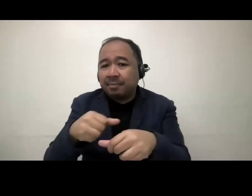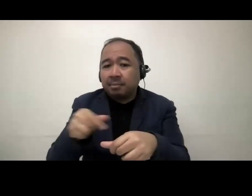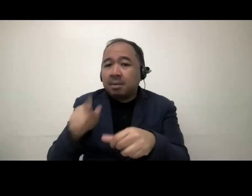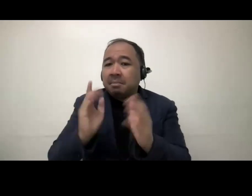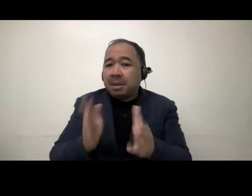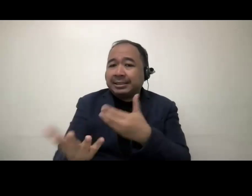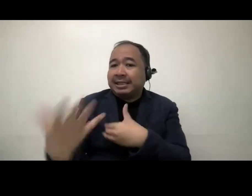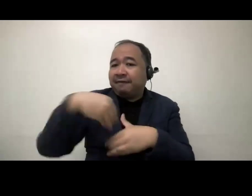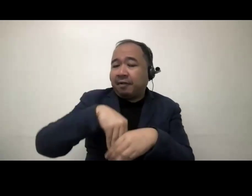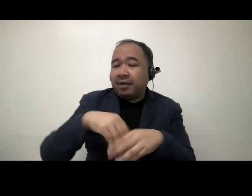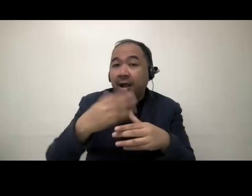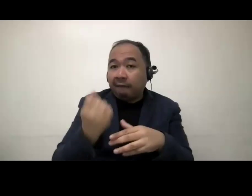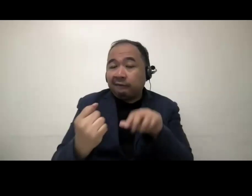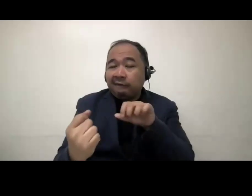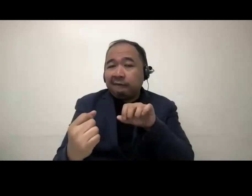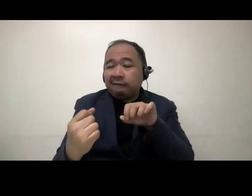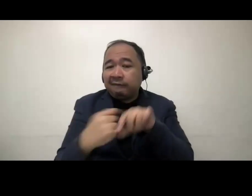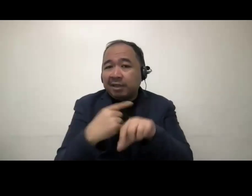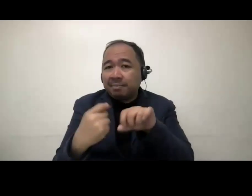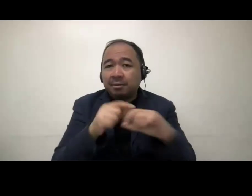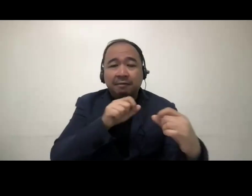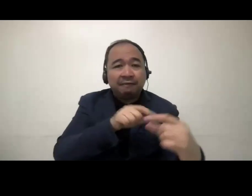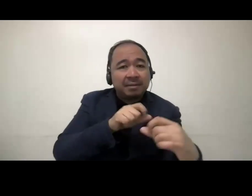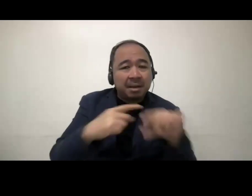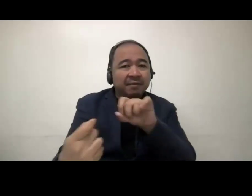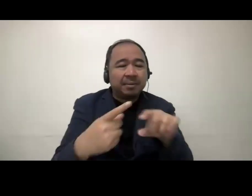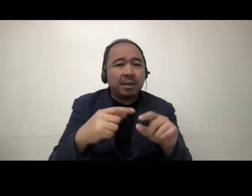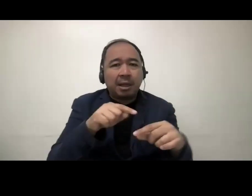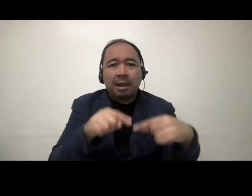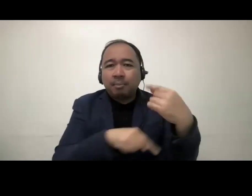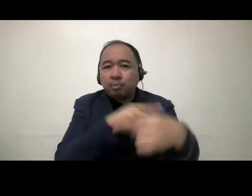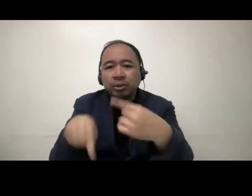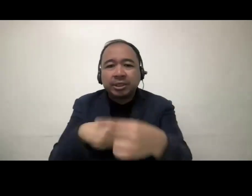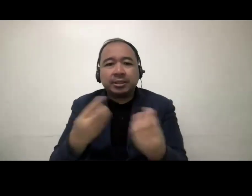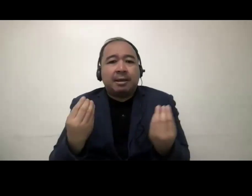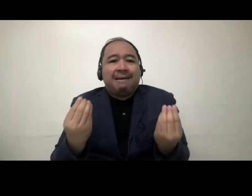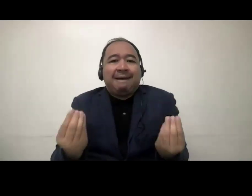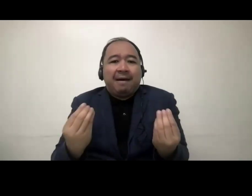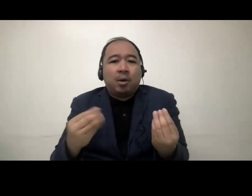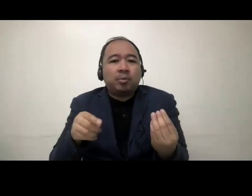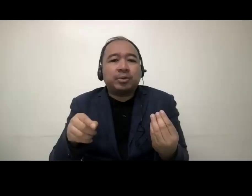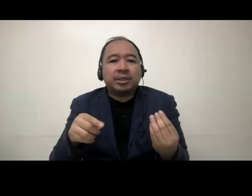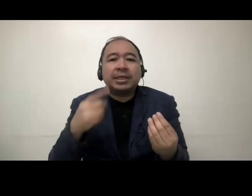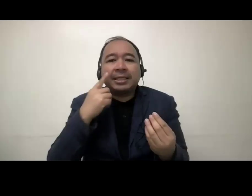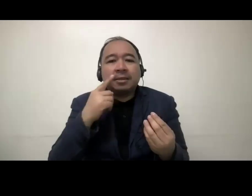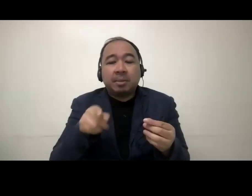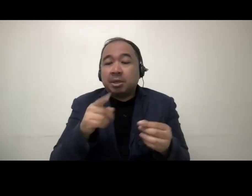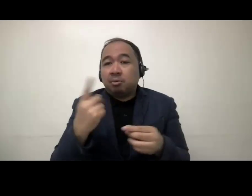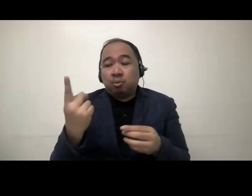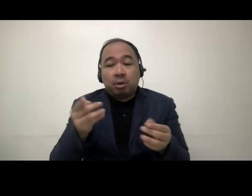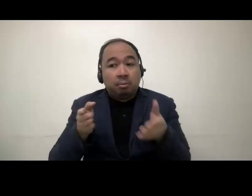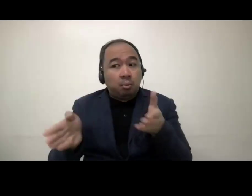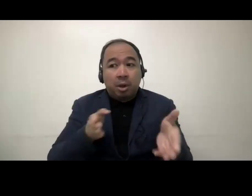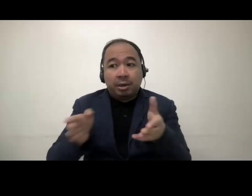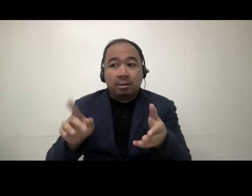there's it's not an alternative, right? Either one or the other. I think both things can